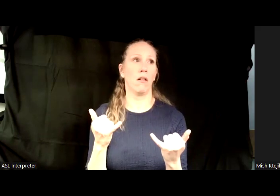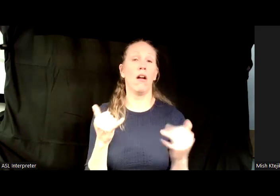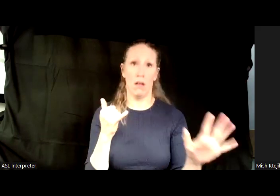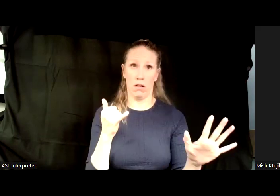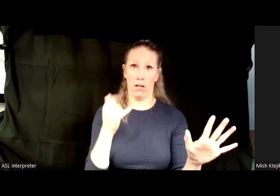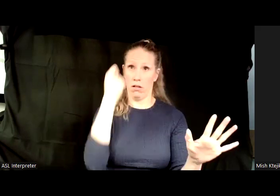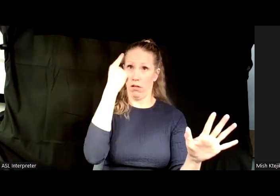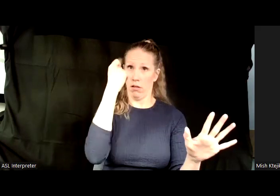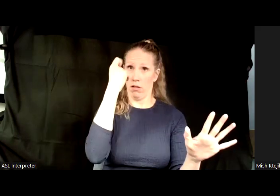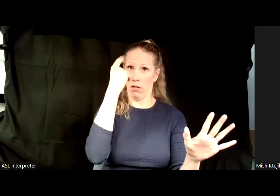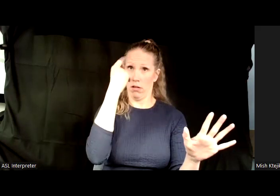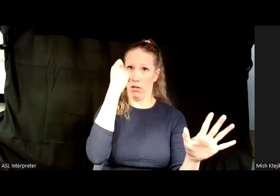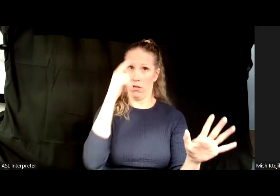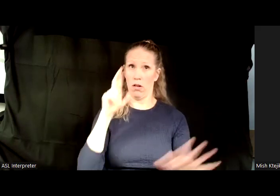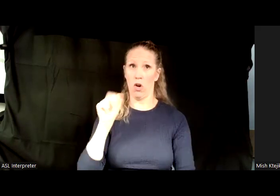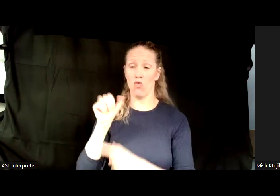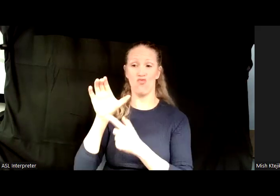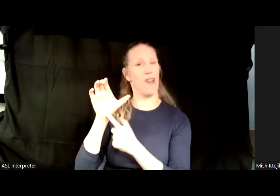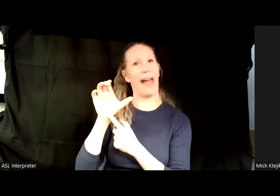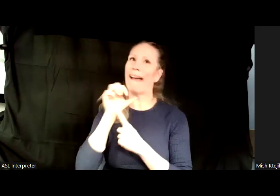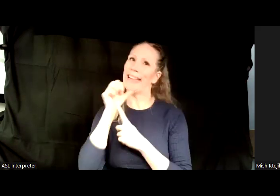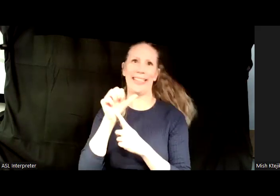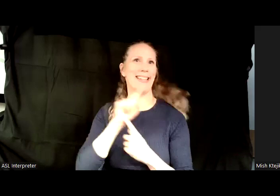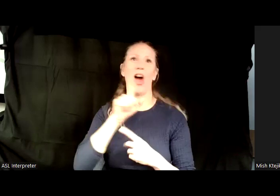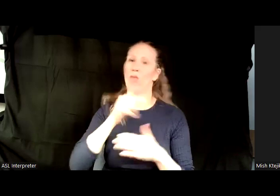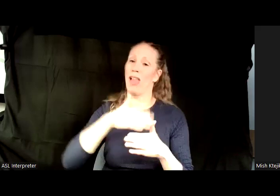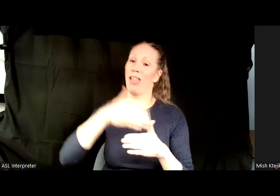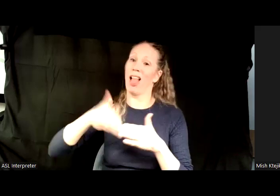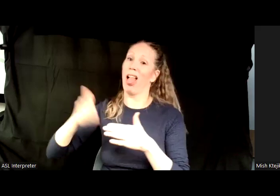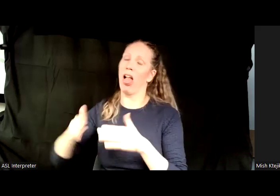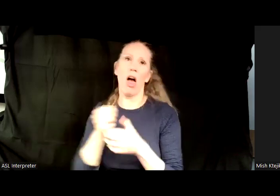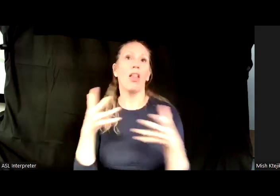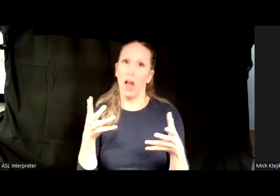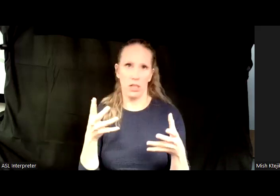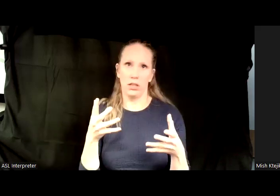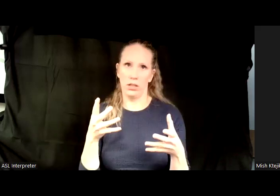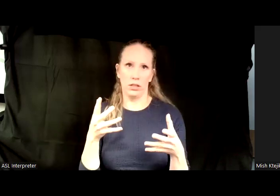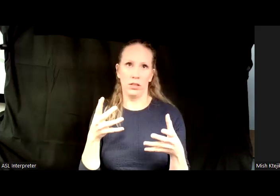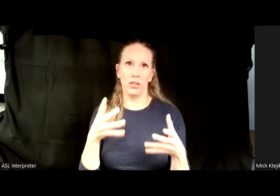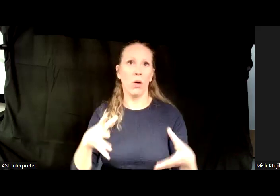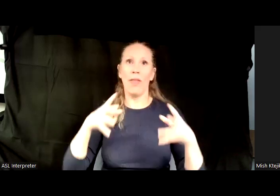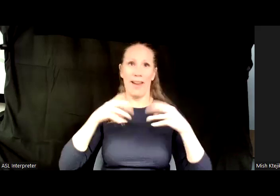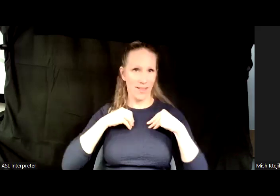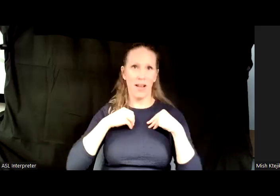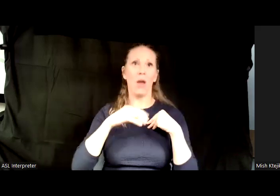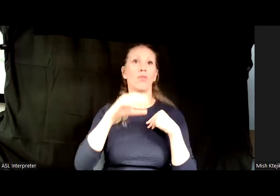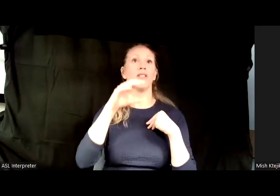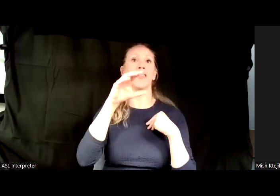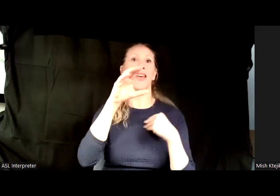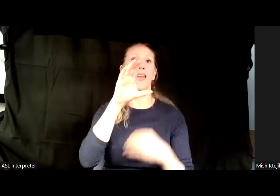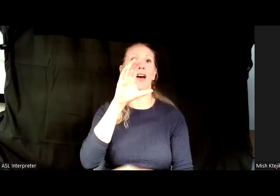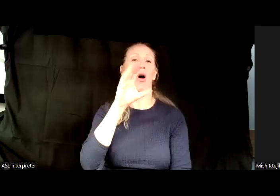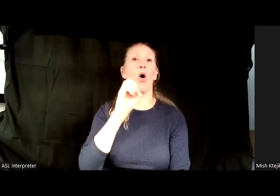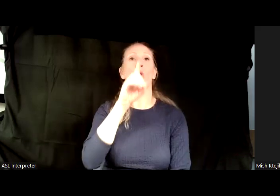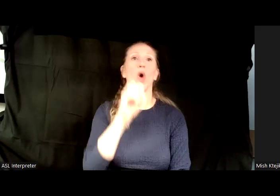With that said, the RAC didn't really get anywhere. So they adopted the code of conduct, the